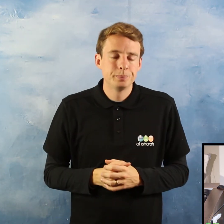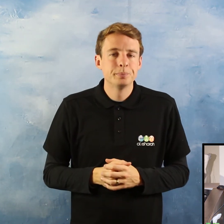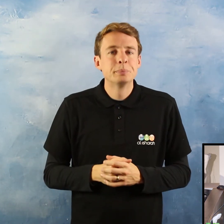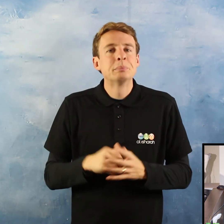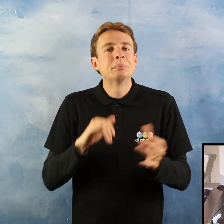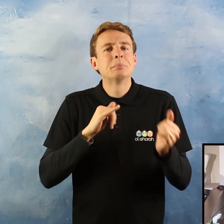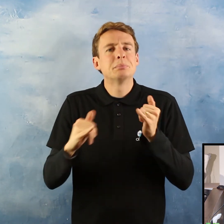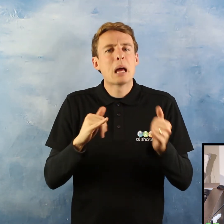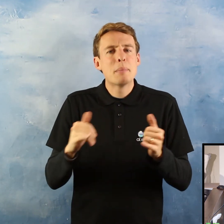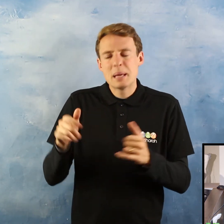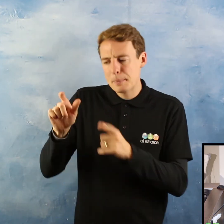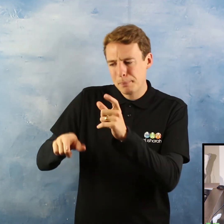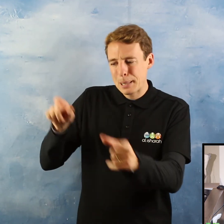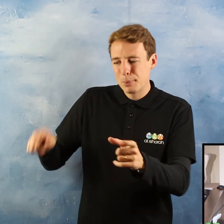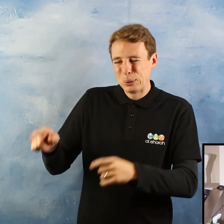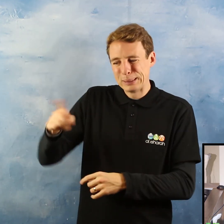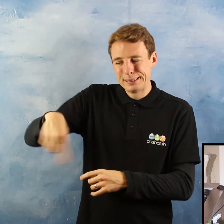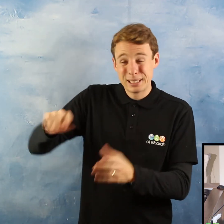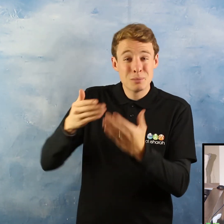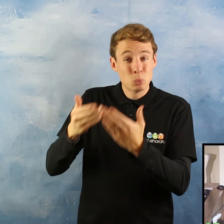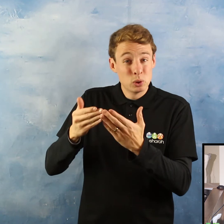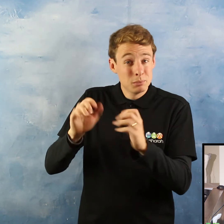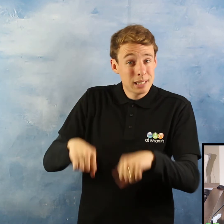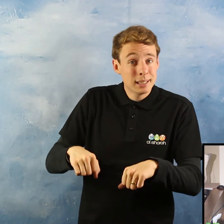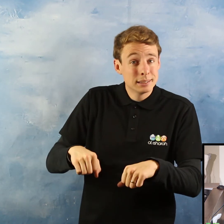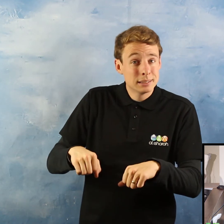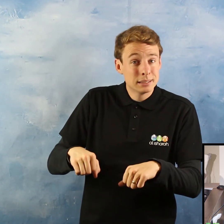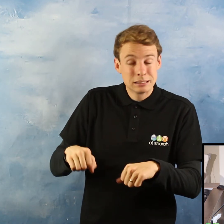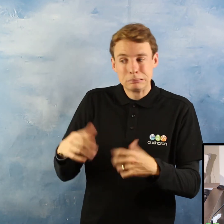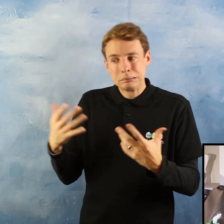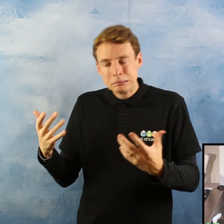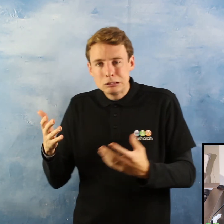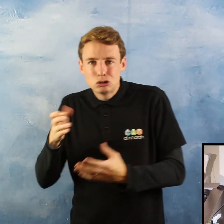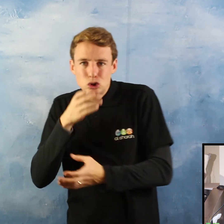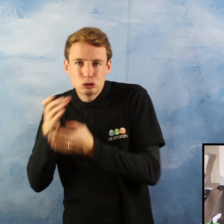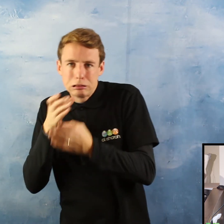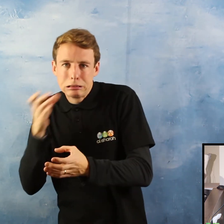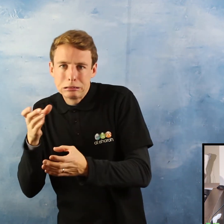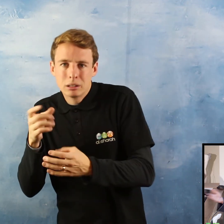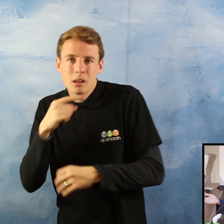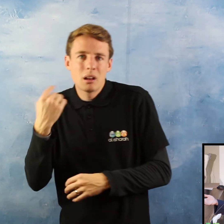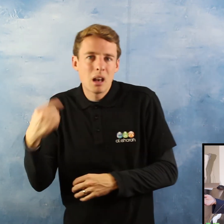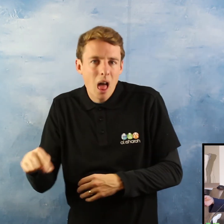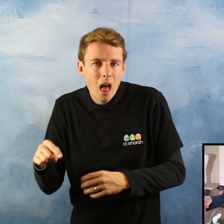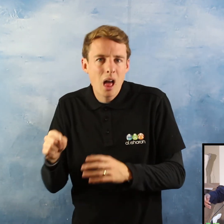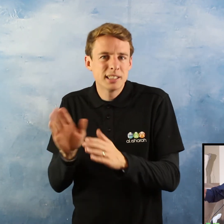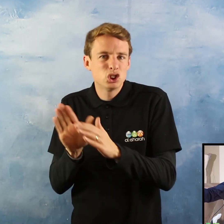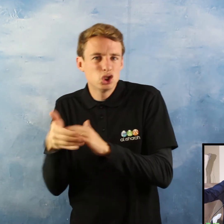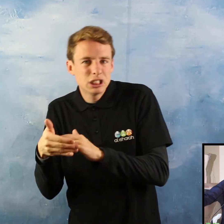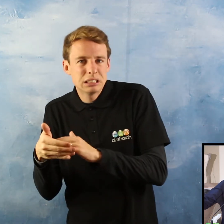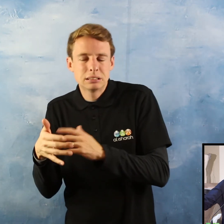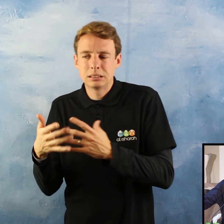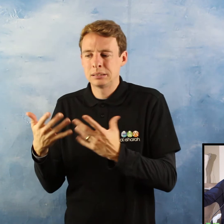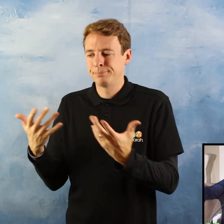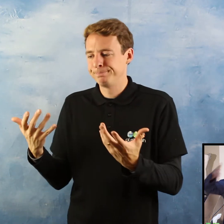Muslims, those who actually do not abide by the rules of Islam? And you can see Muslims drinking,